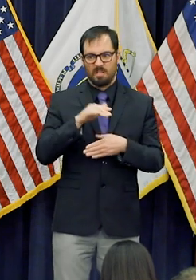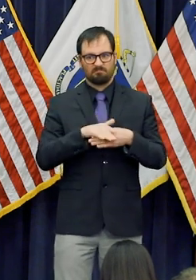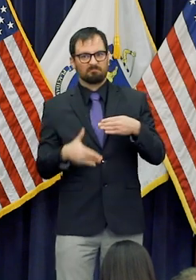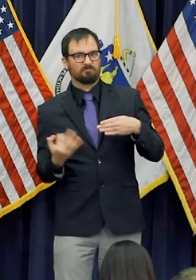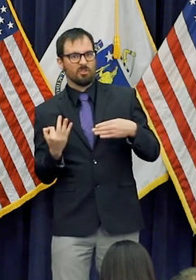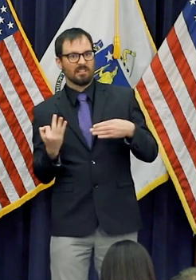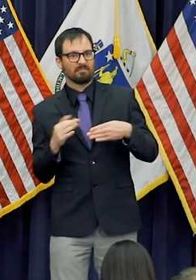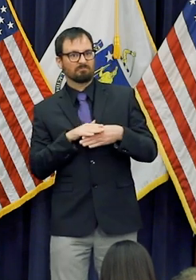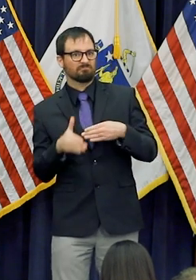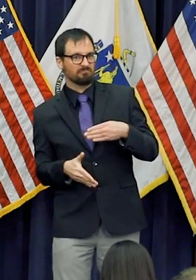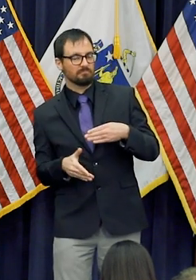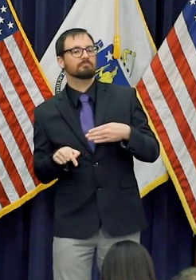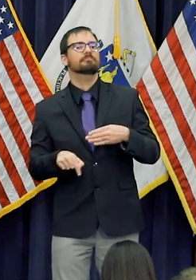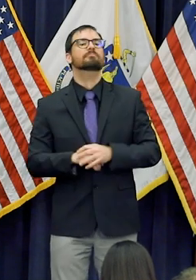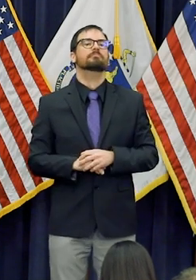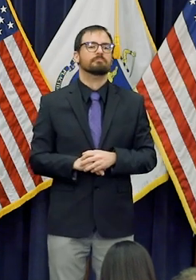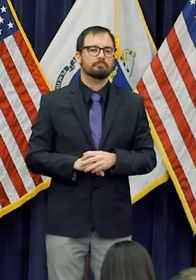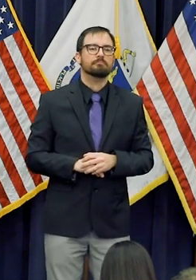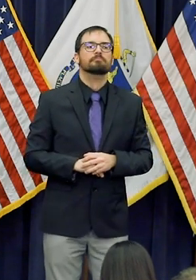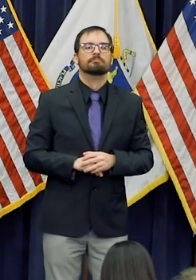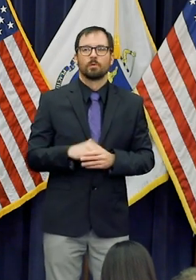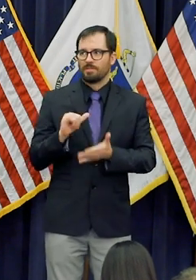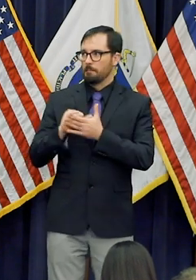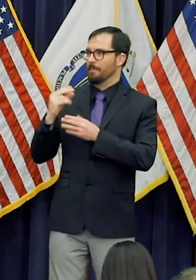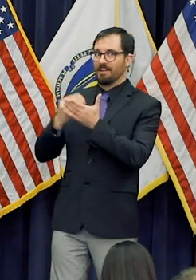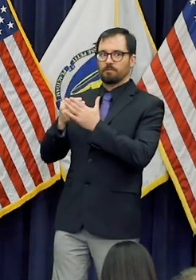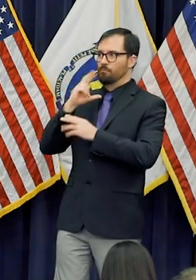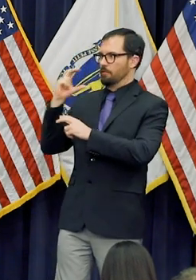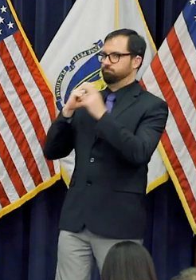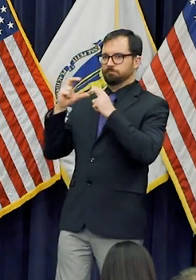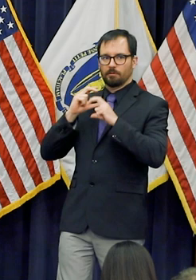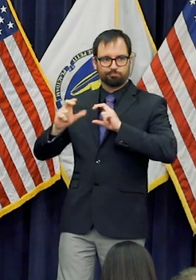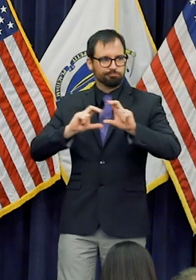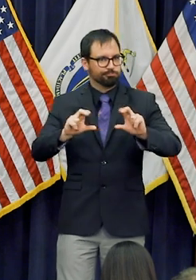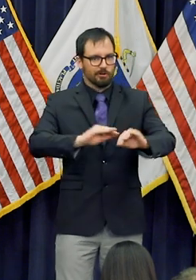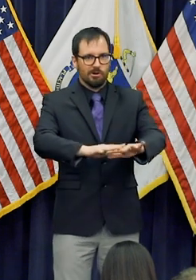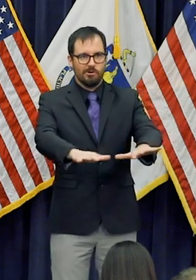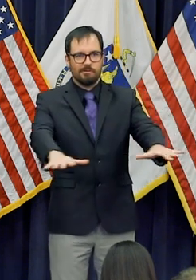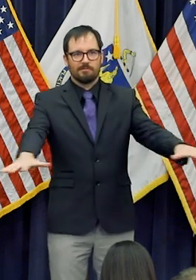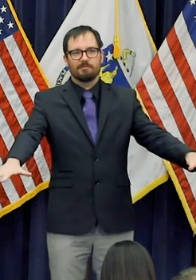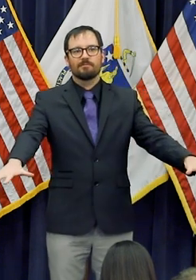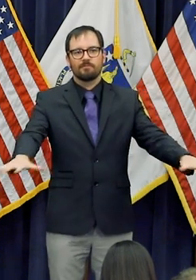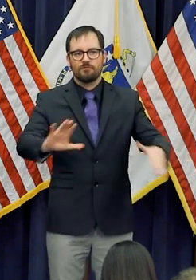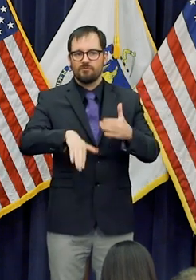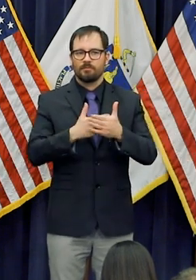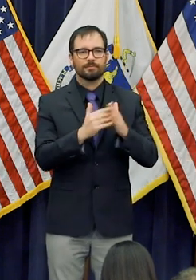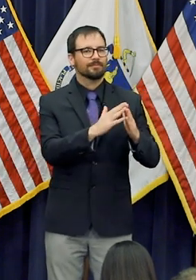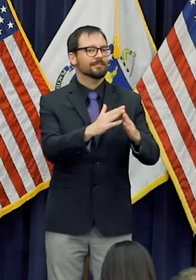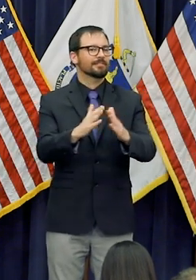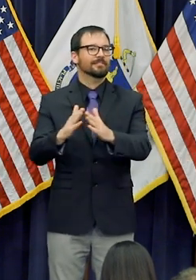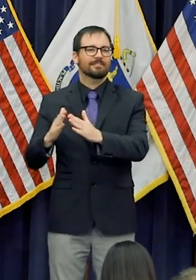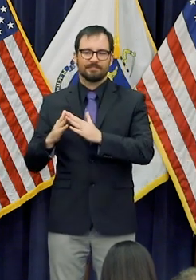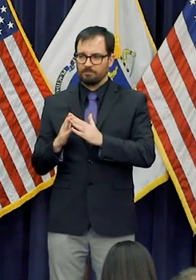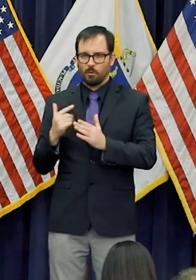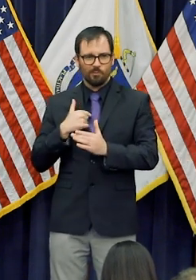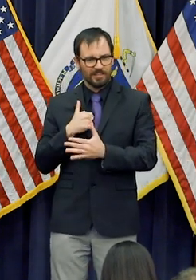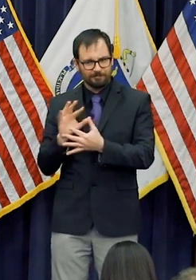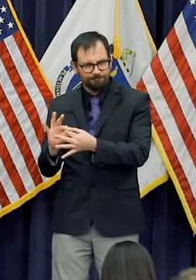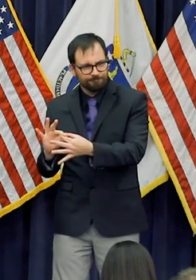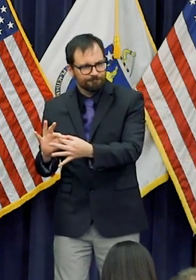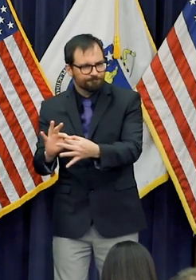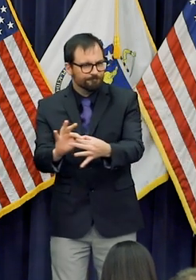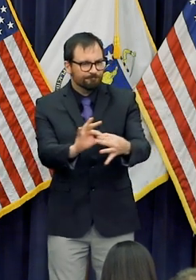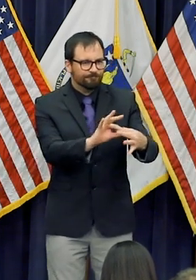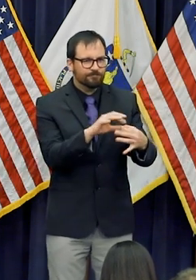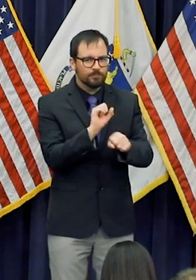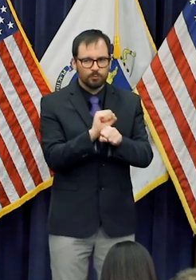been aligning on all 351 cities and towns into regional entities to efficiently release funding to